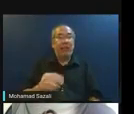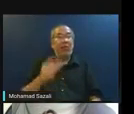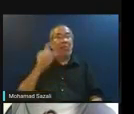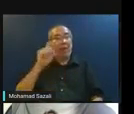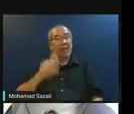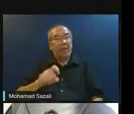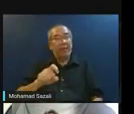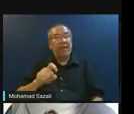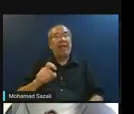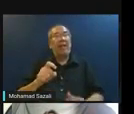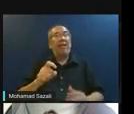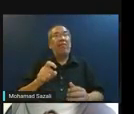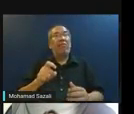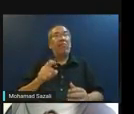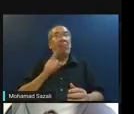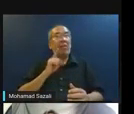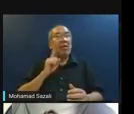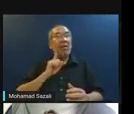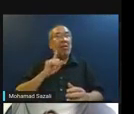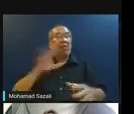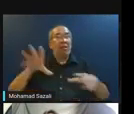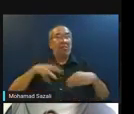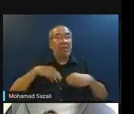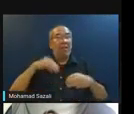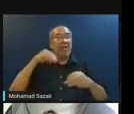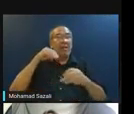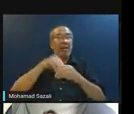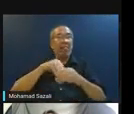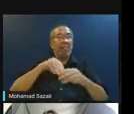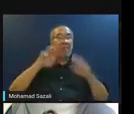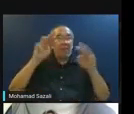services, equal opportunity, and equal rights.